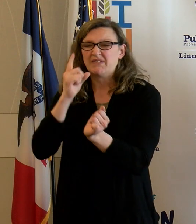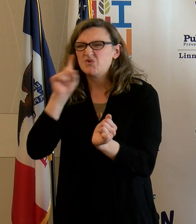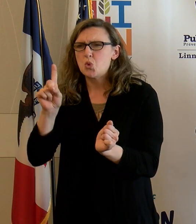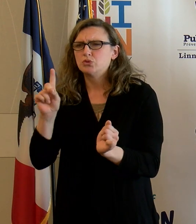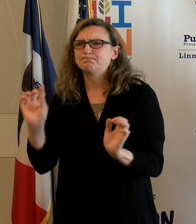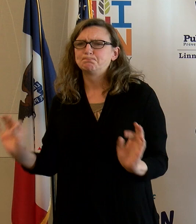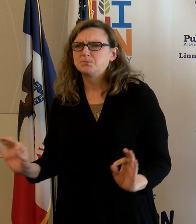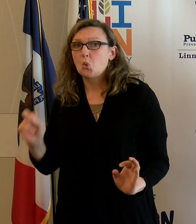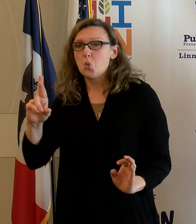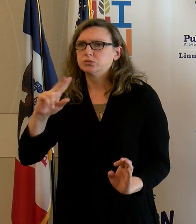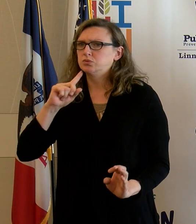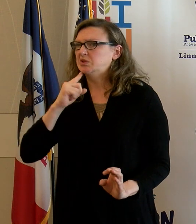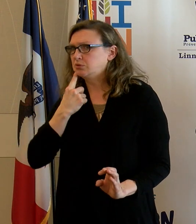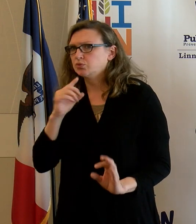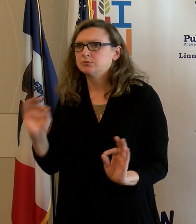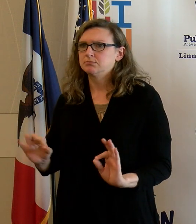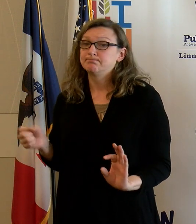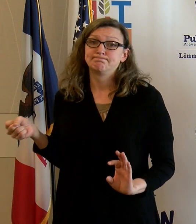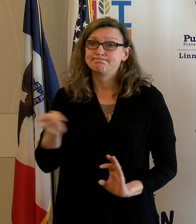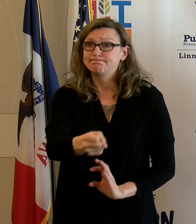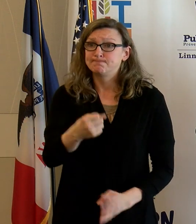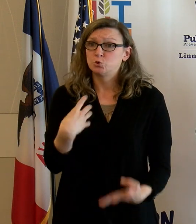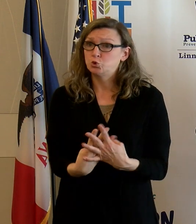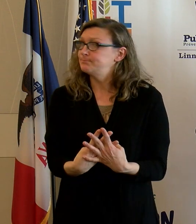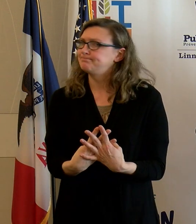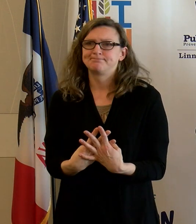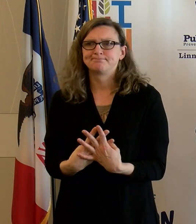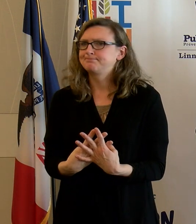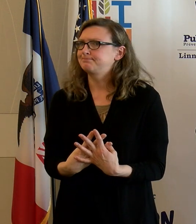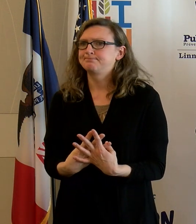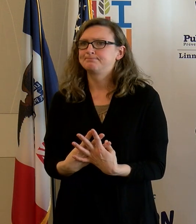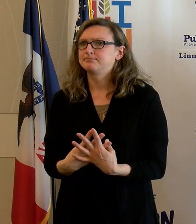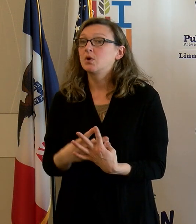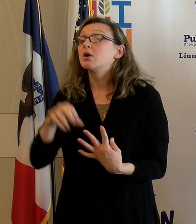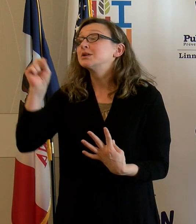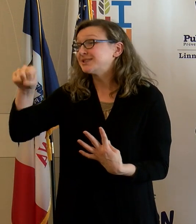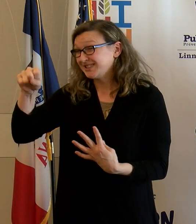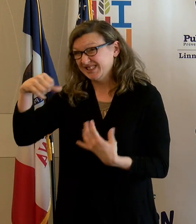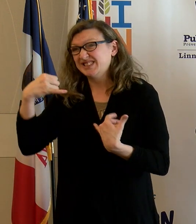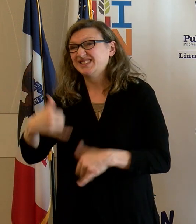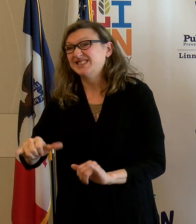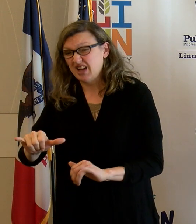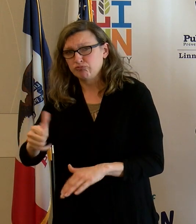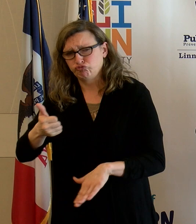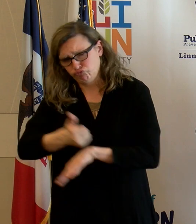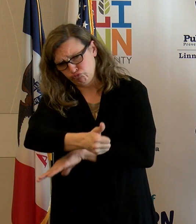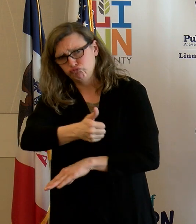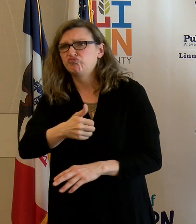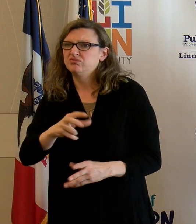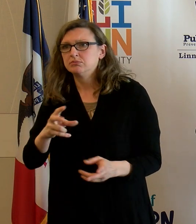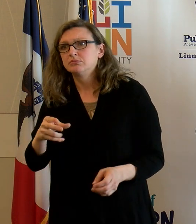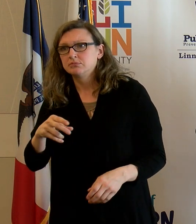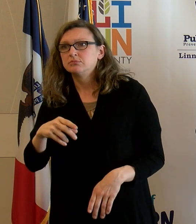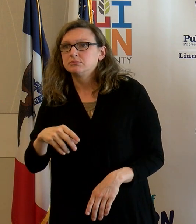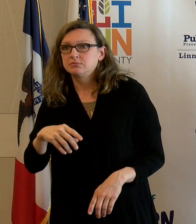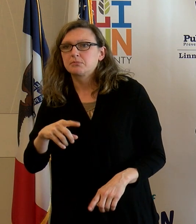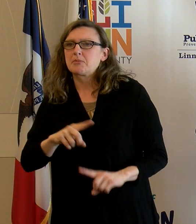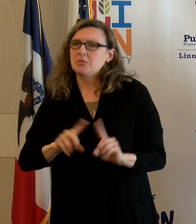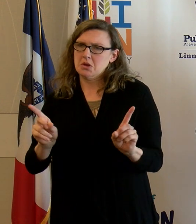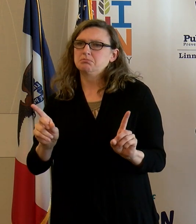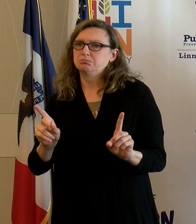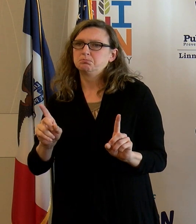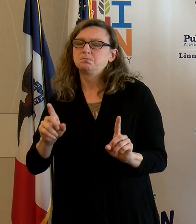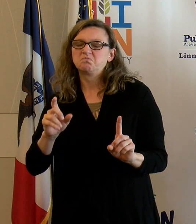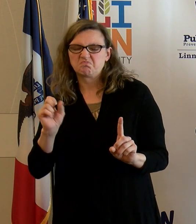few exceptions. Those folks may still be charged with their violations, but they'll be released from the scene on promises to appear.